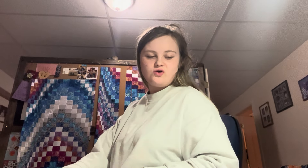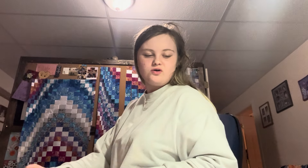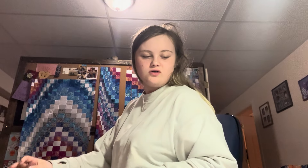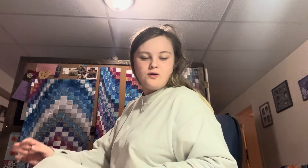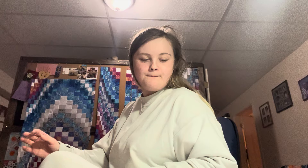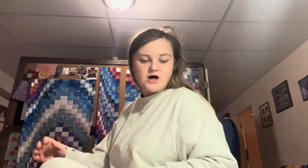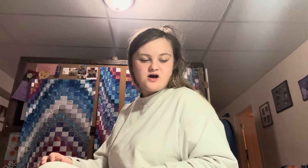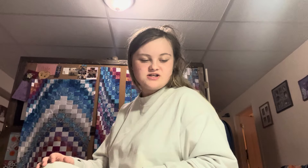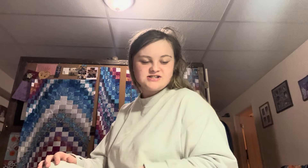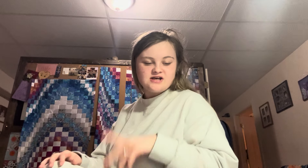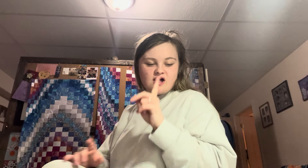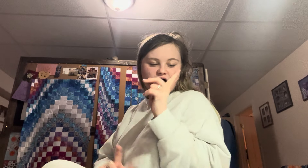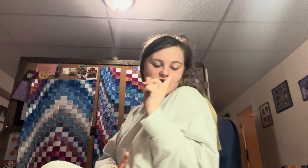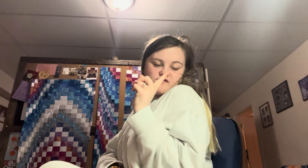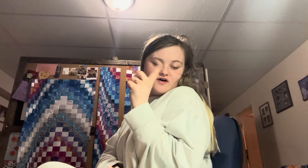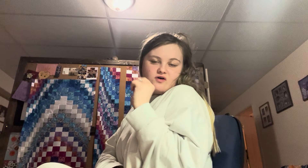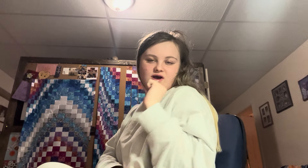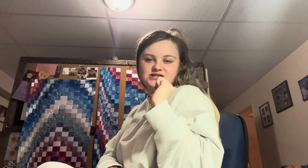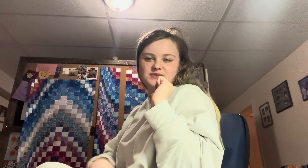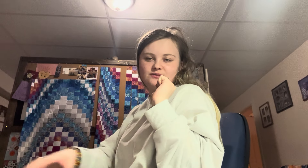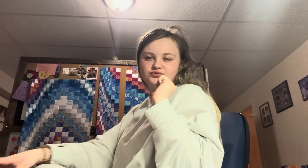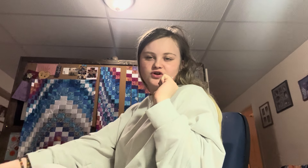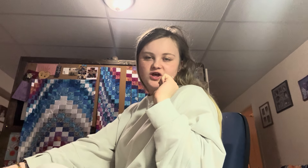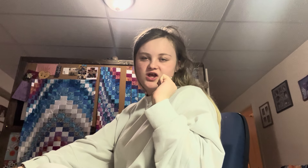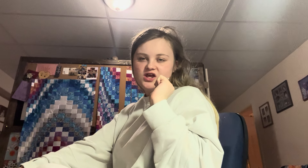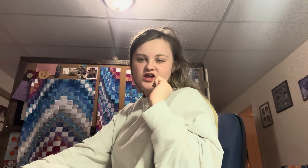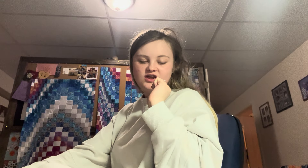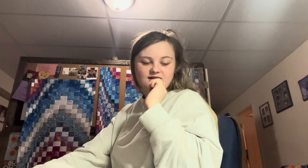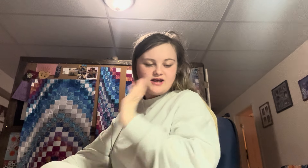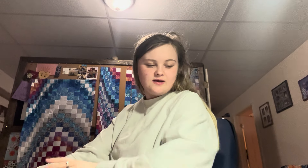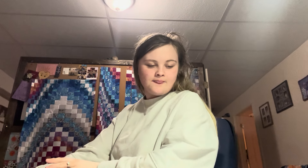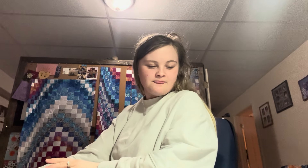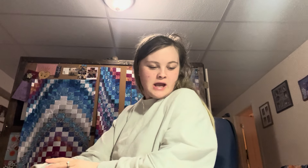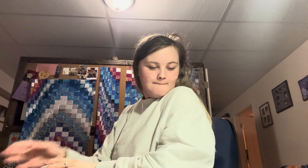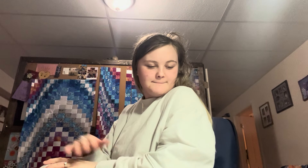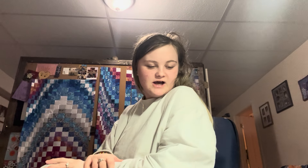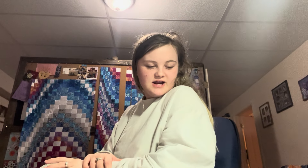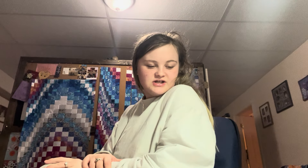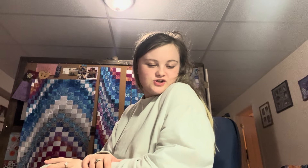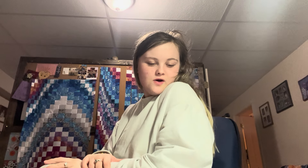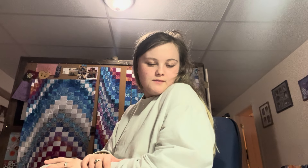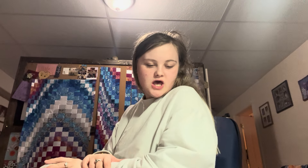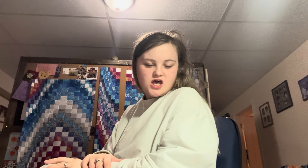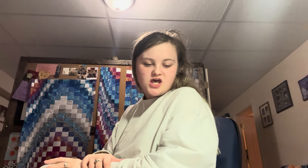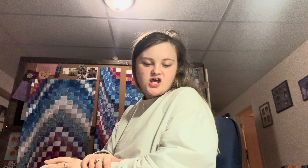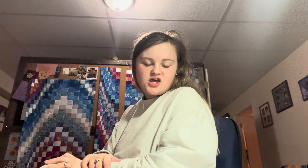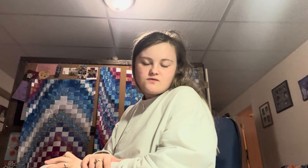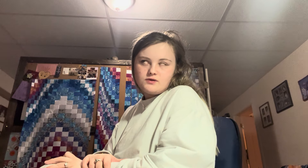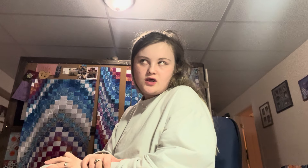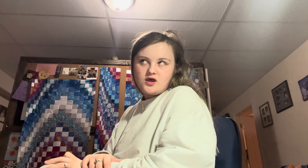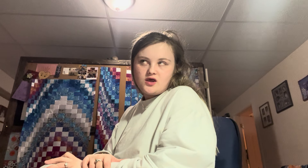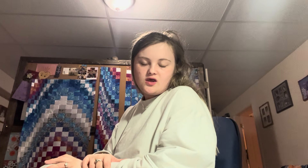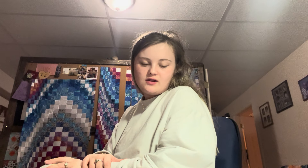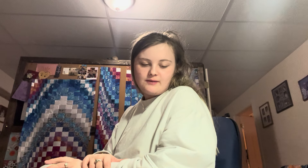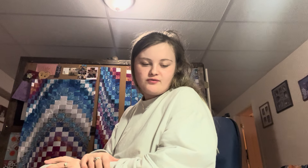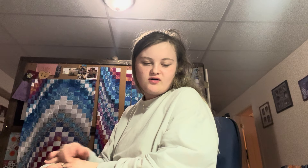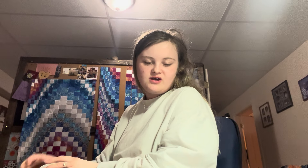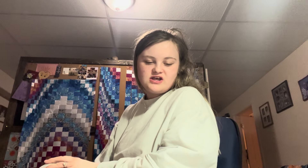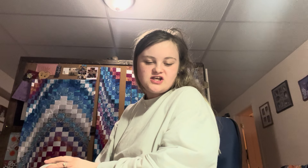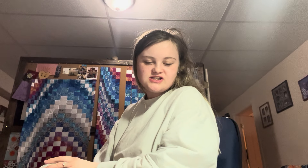girl boss. I've always been pretty, but it don't make me like